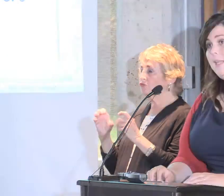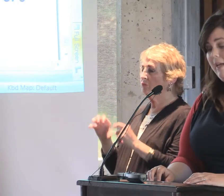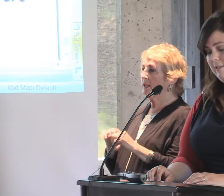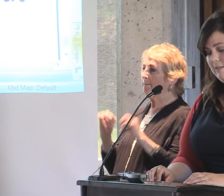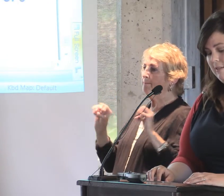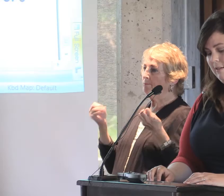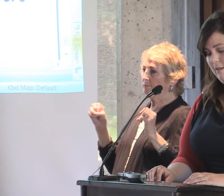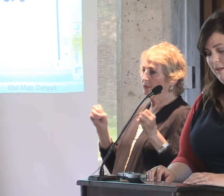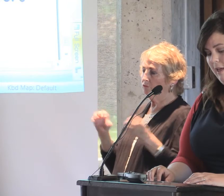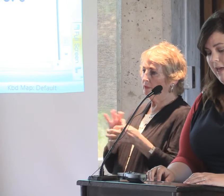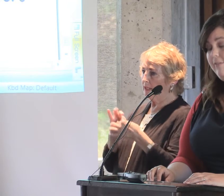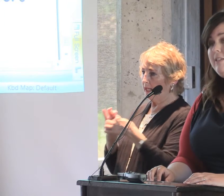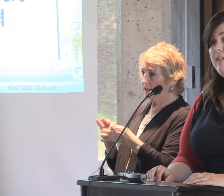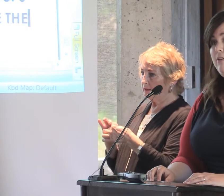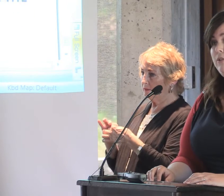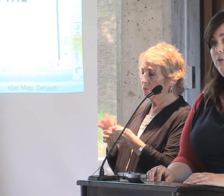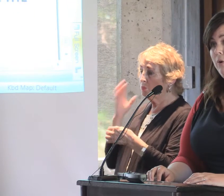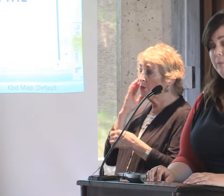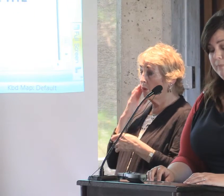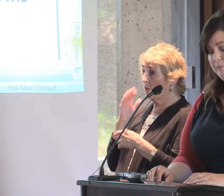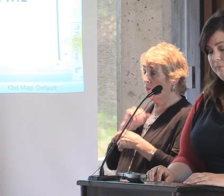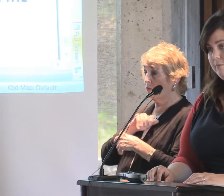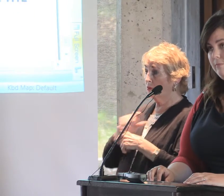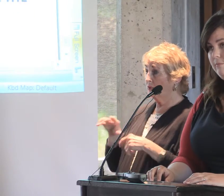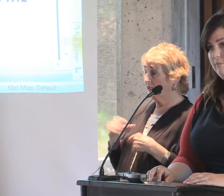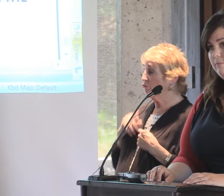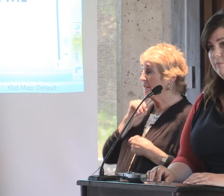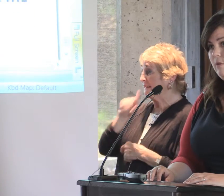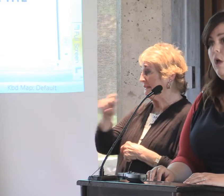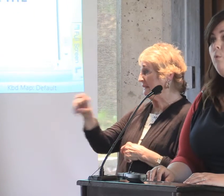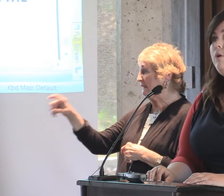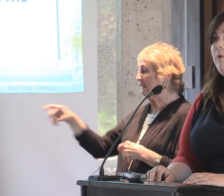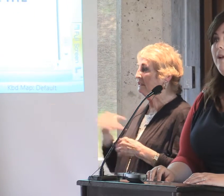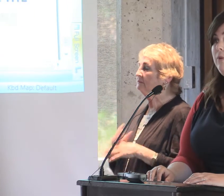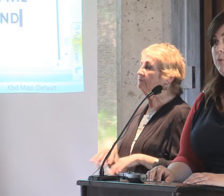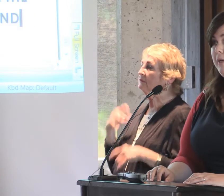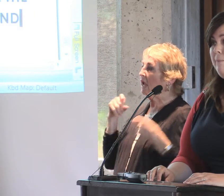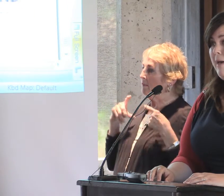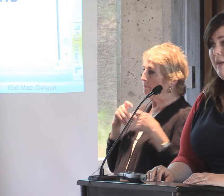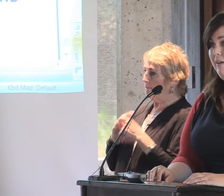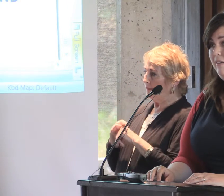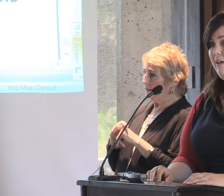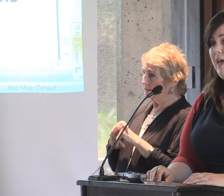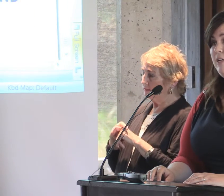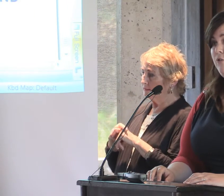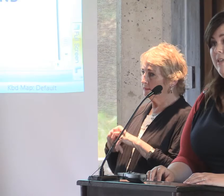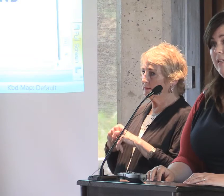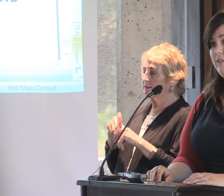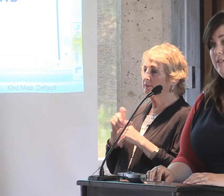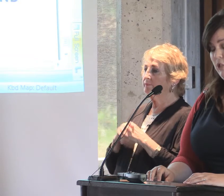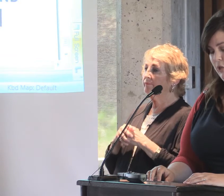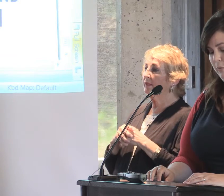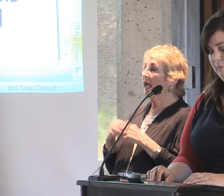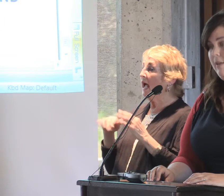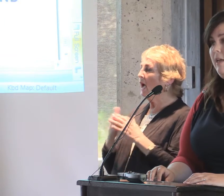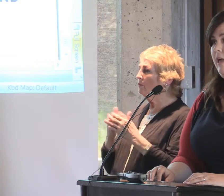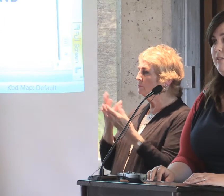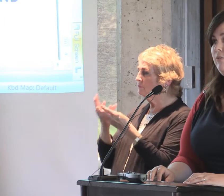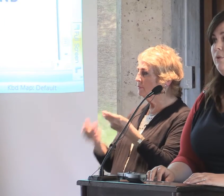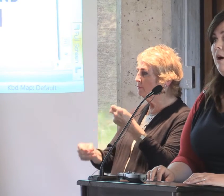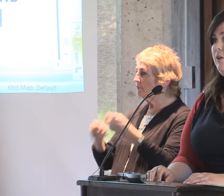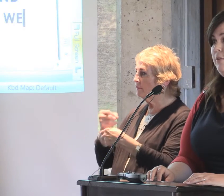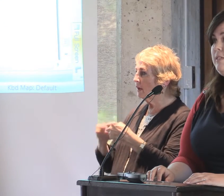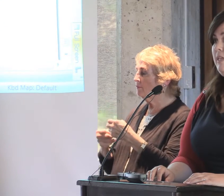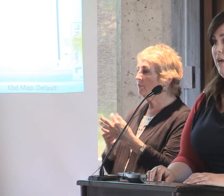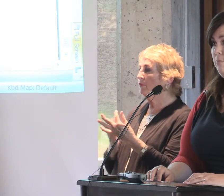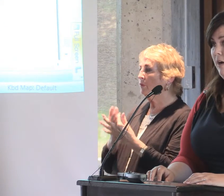are complex and have continued to grow. One way in which we're combating and addressing this issue is